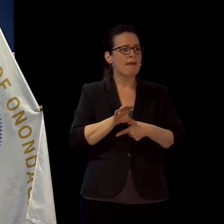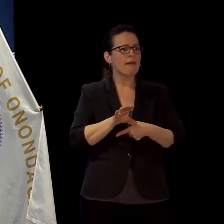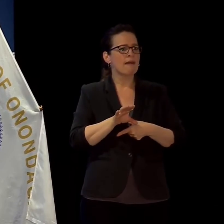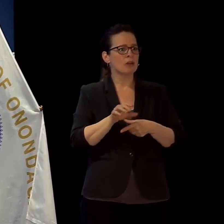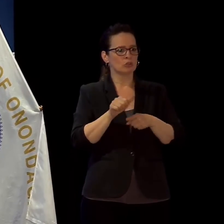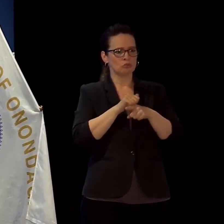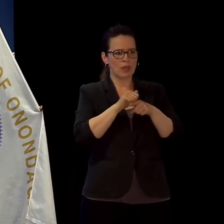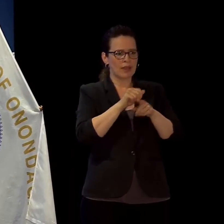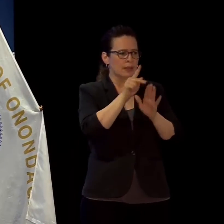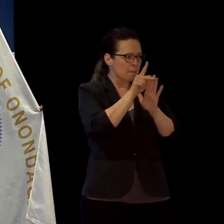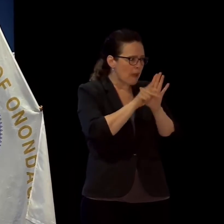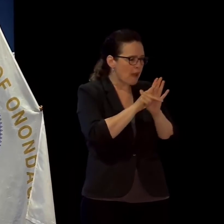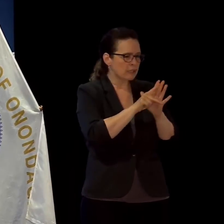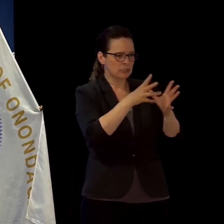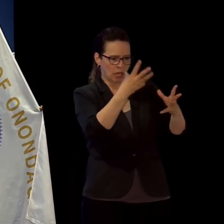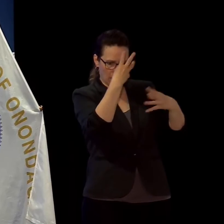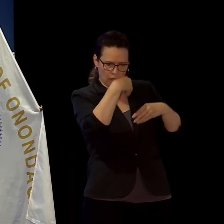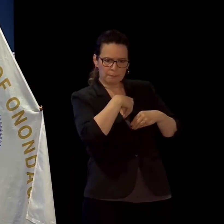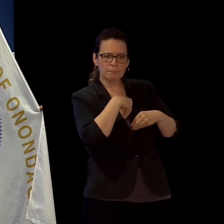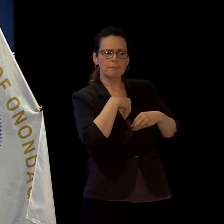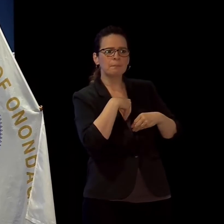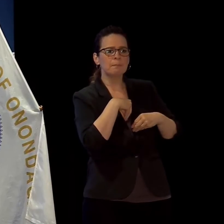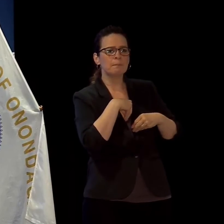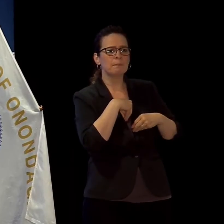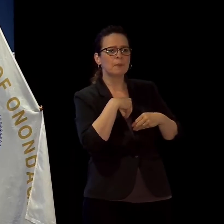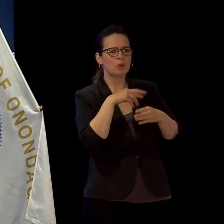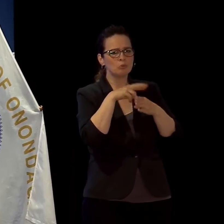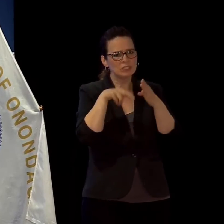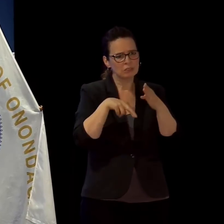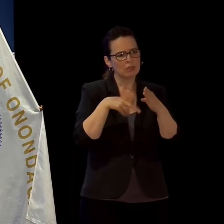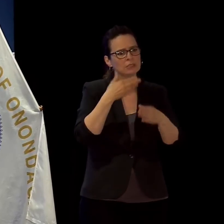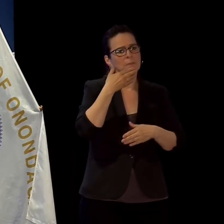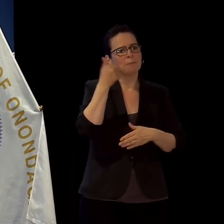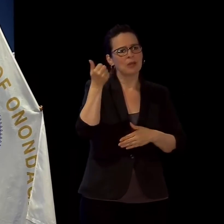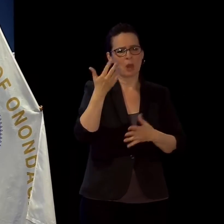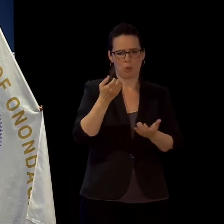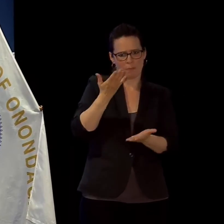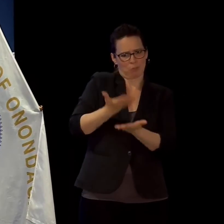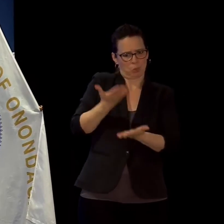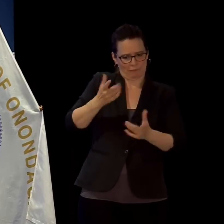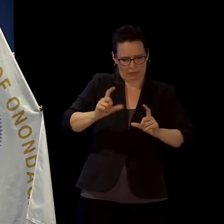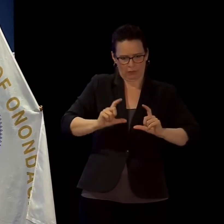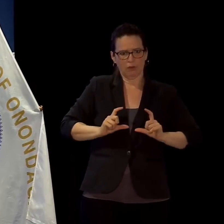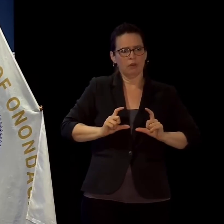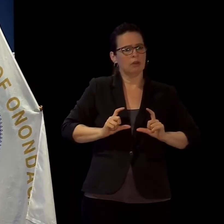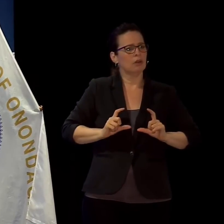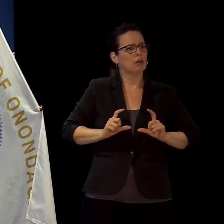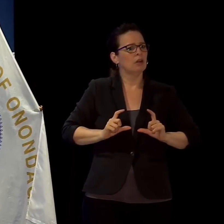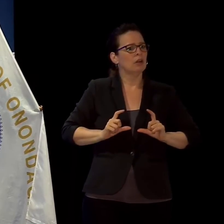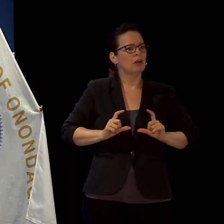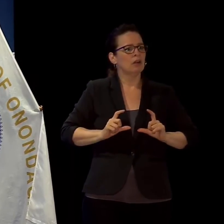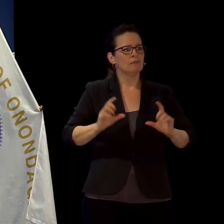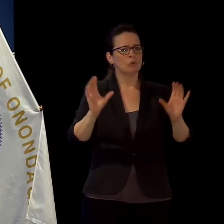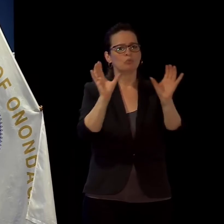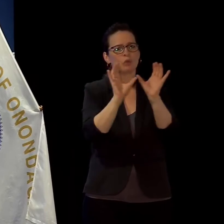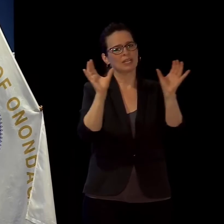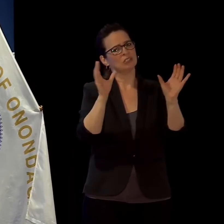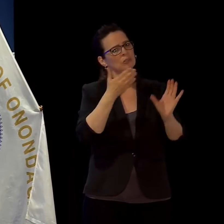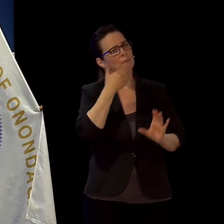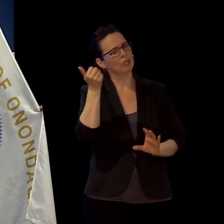to, and there's a bad outcome, I'd want that record to show I did my job. So I think this protects the